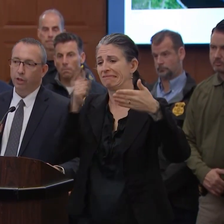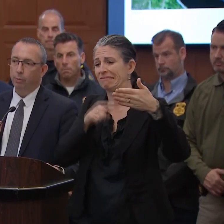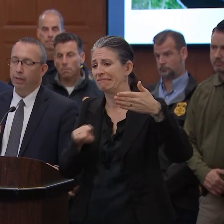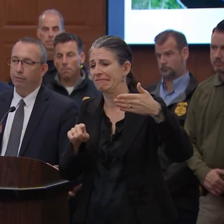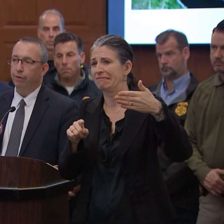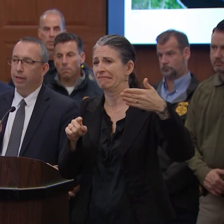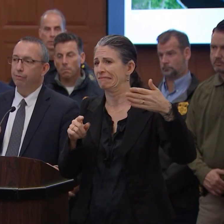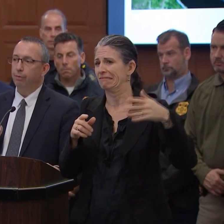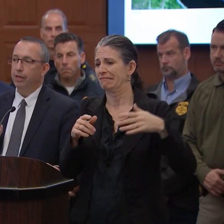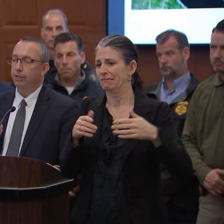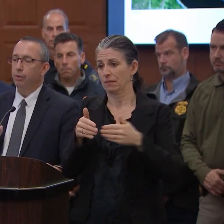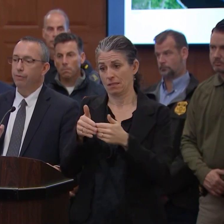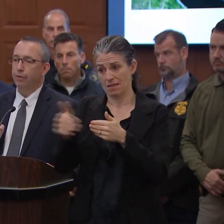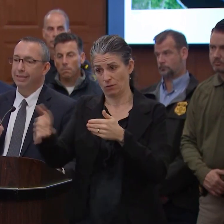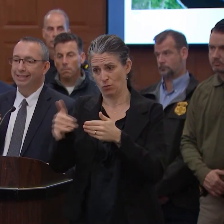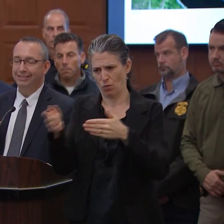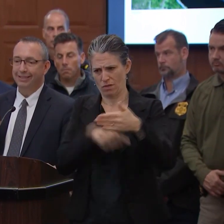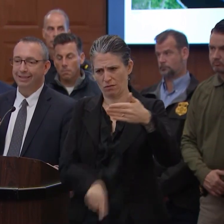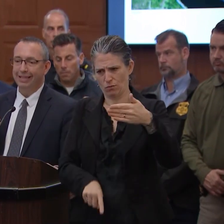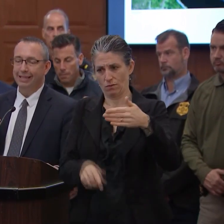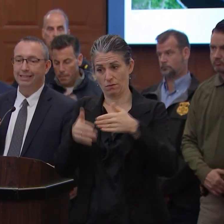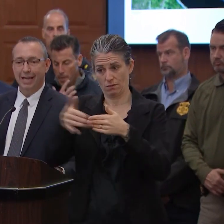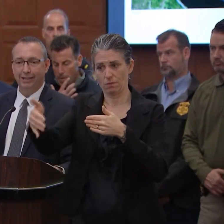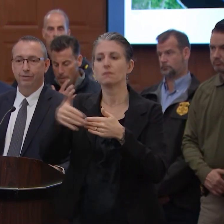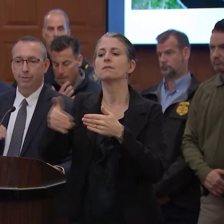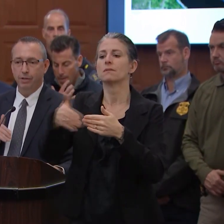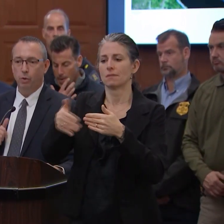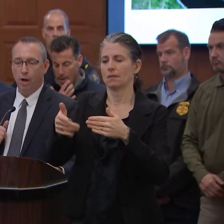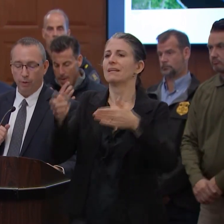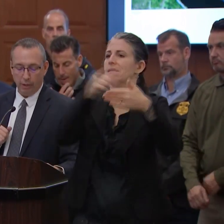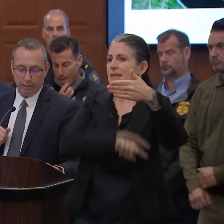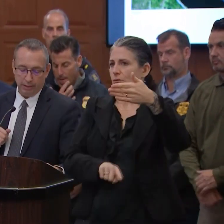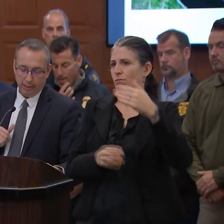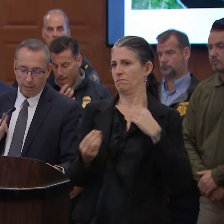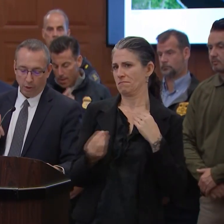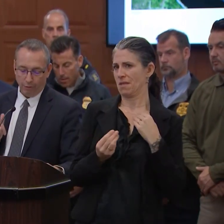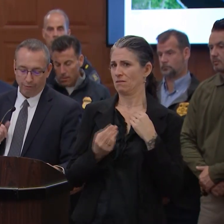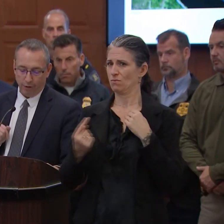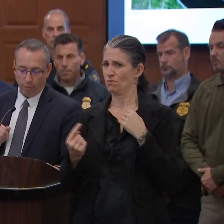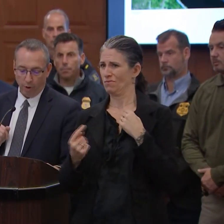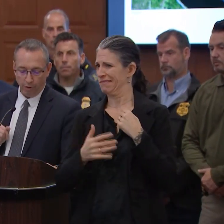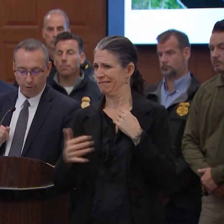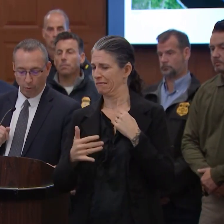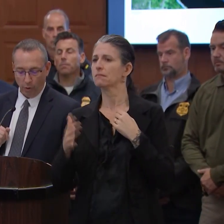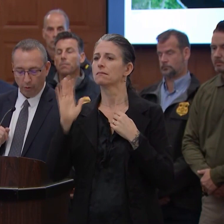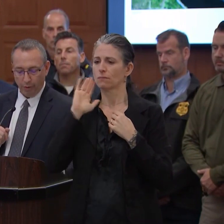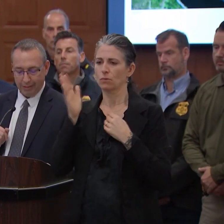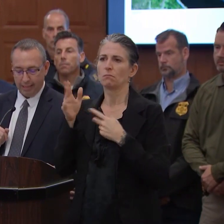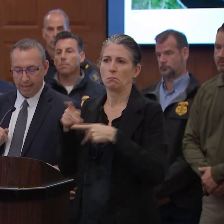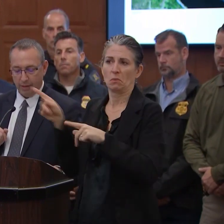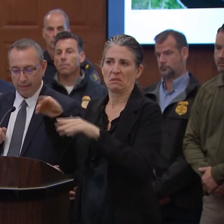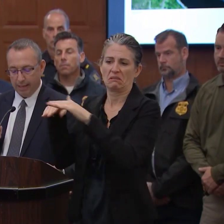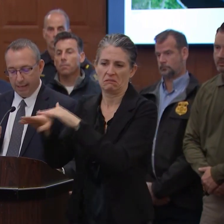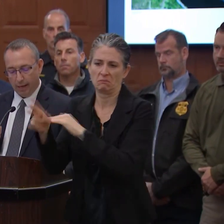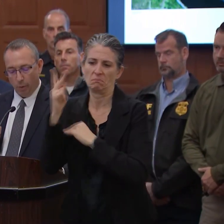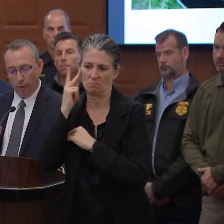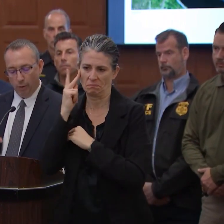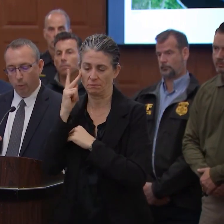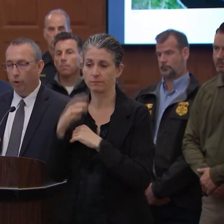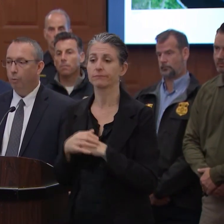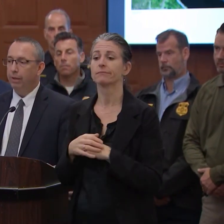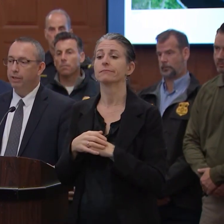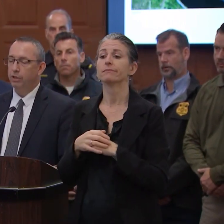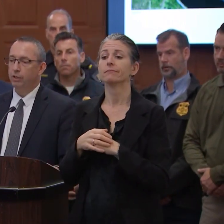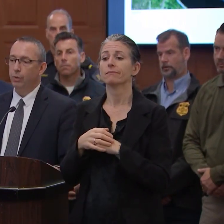you a little bit of information reference to the detectives, the major crime units, and all of our federal partners that are working with us there.